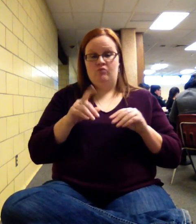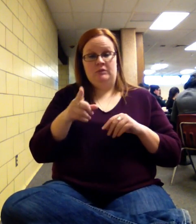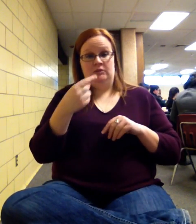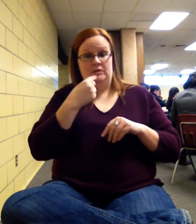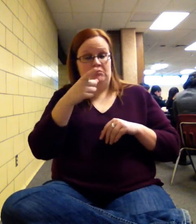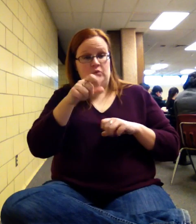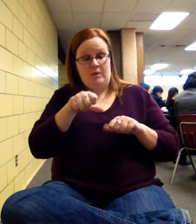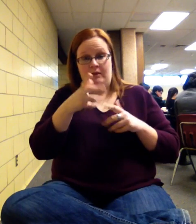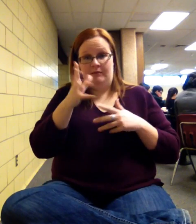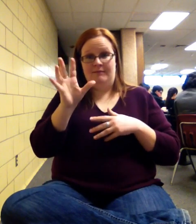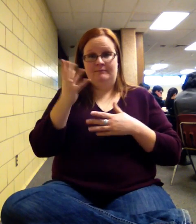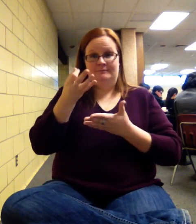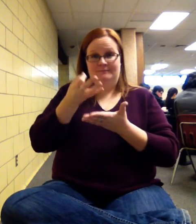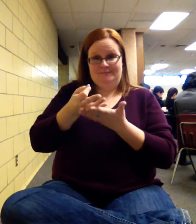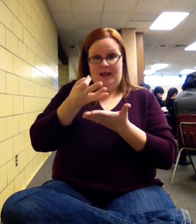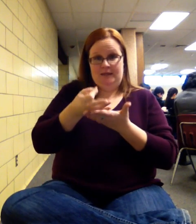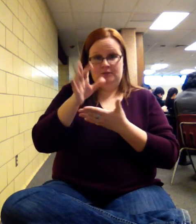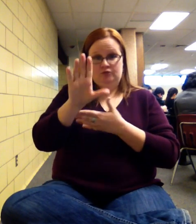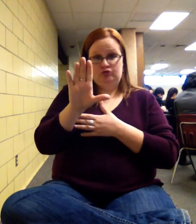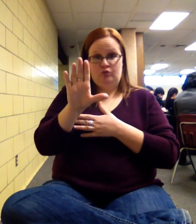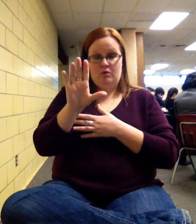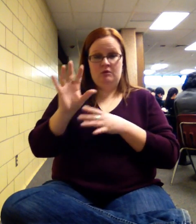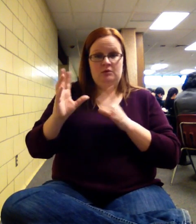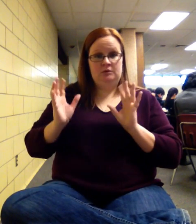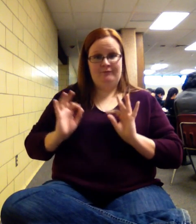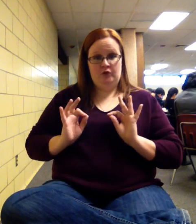can finance the furniture for 2 years.